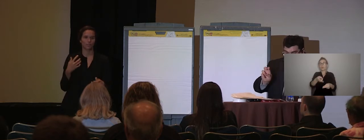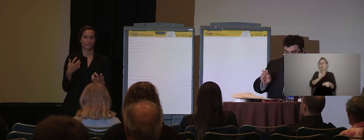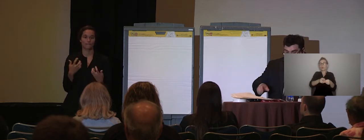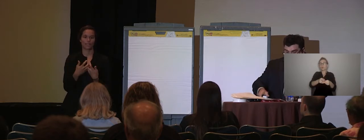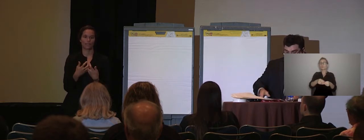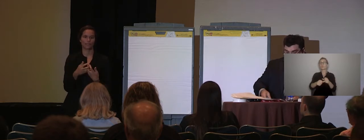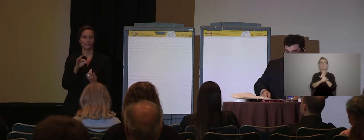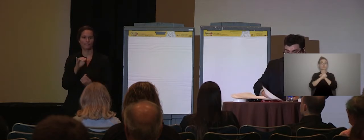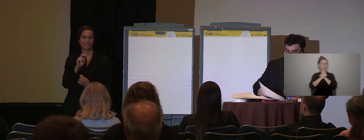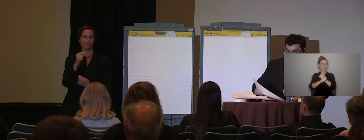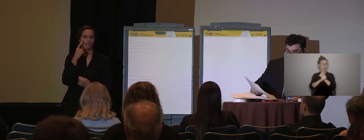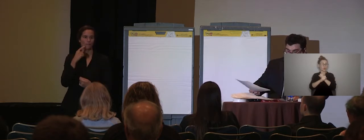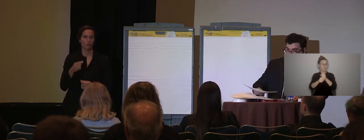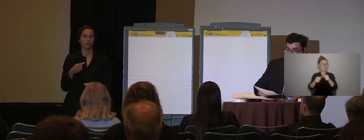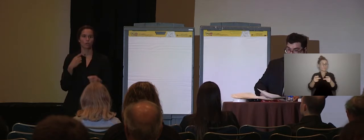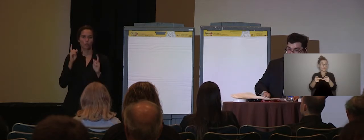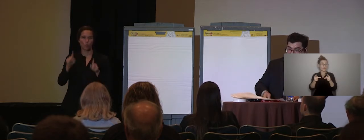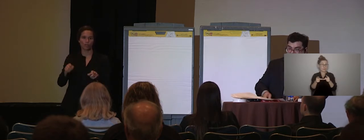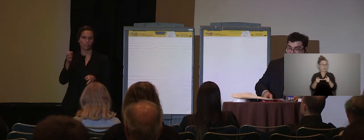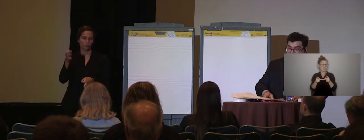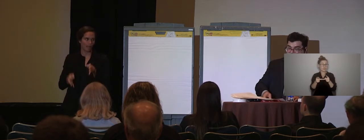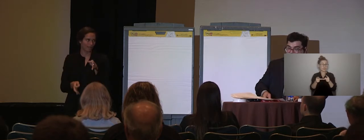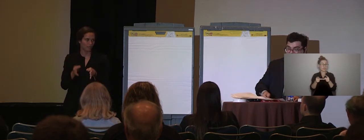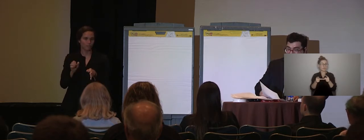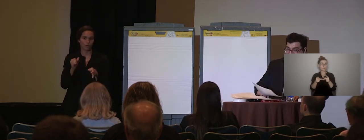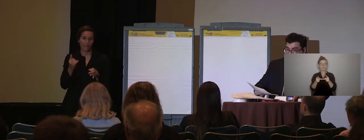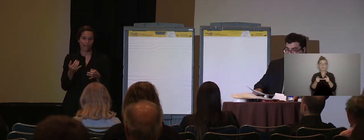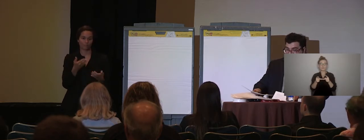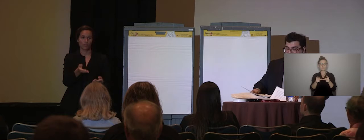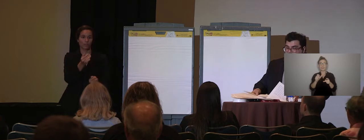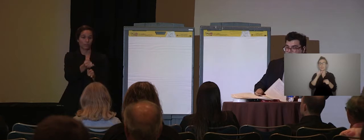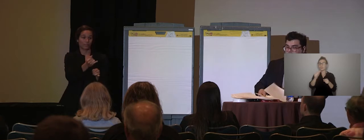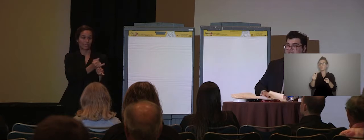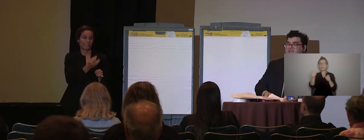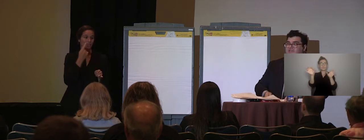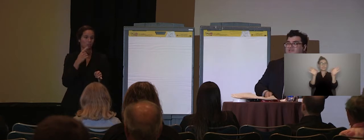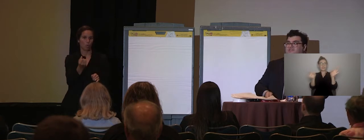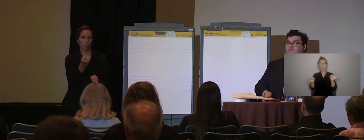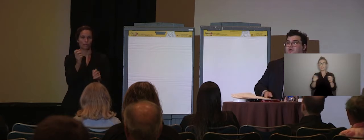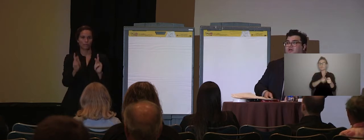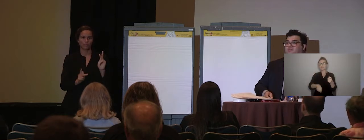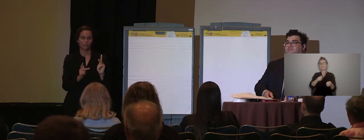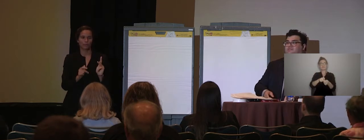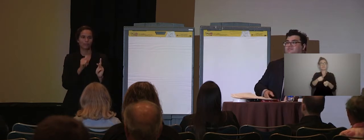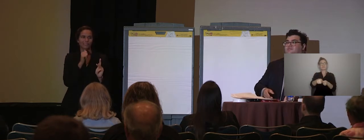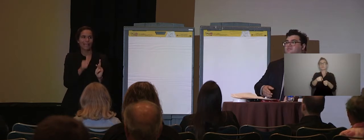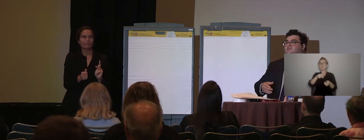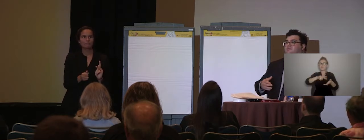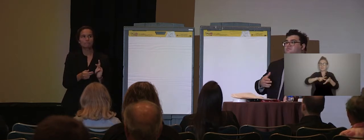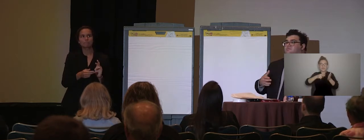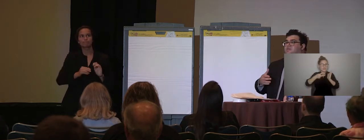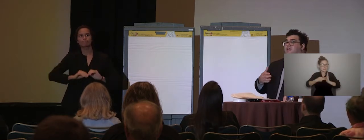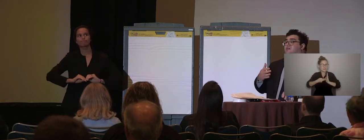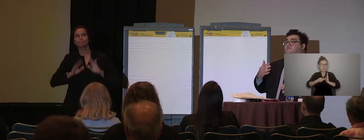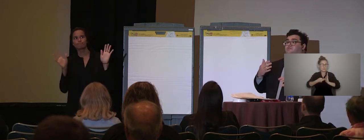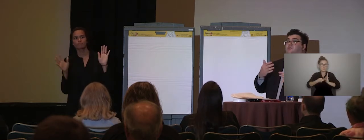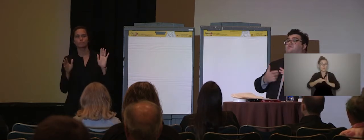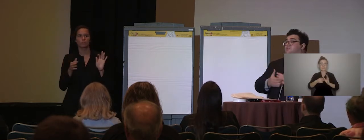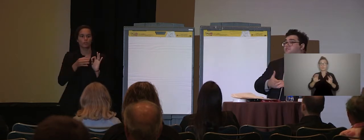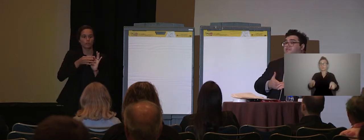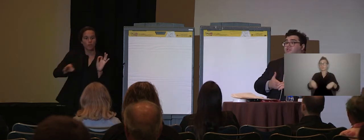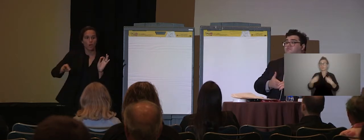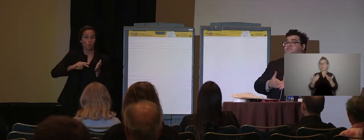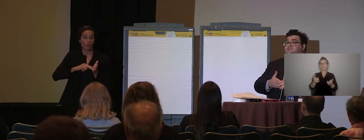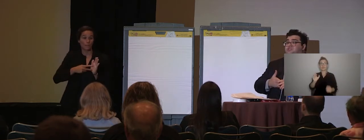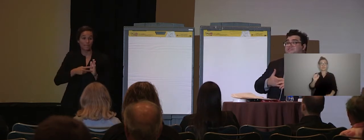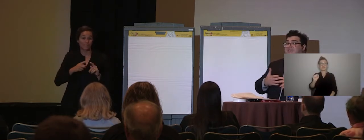secure facilities, and they don't define what that is, but they have closed